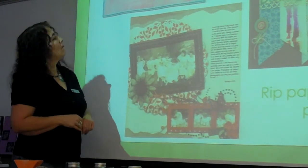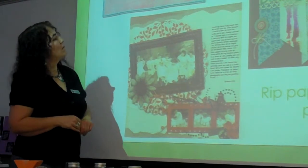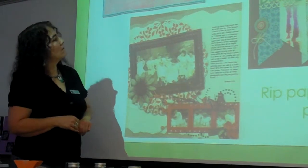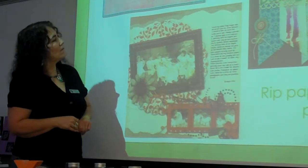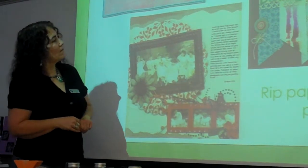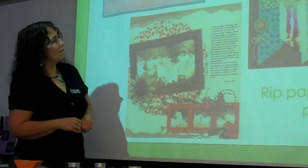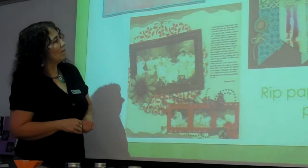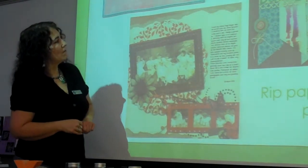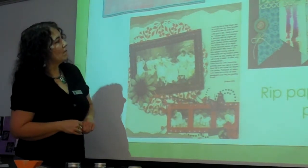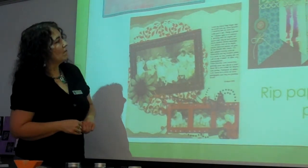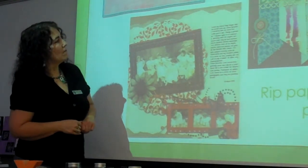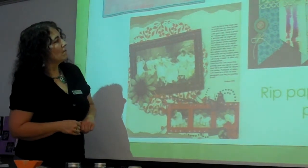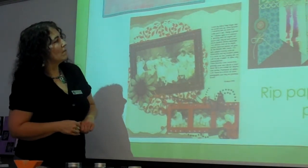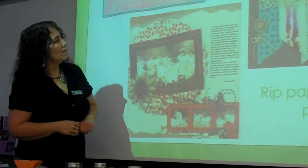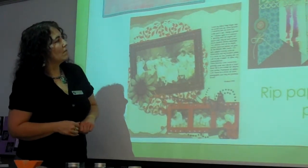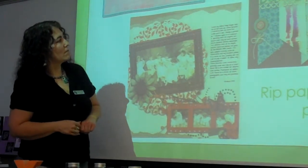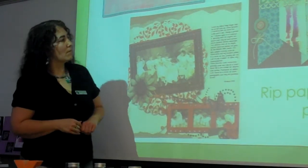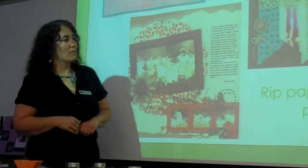pieces from the hole punch. And I added them as well.